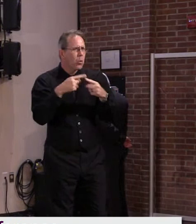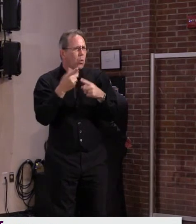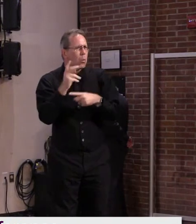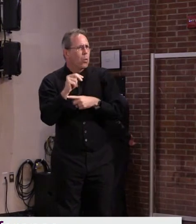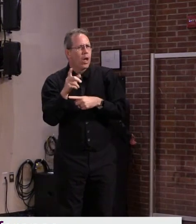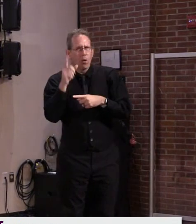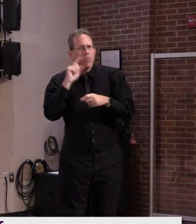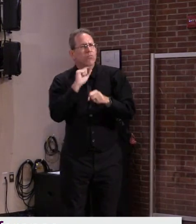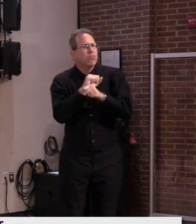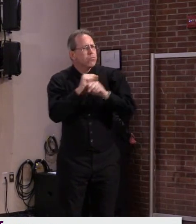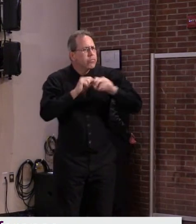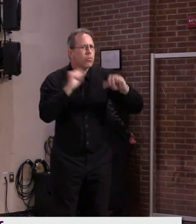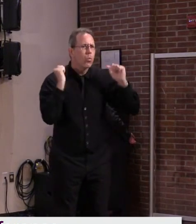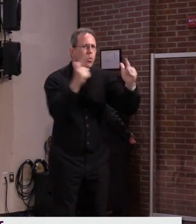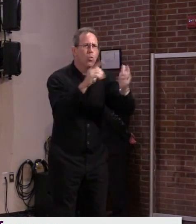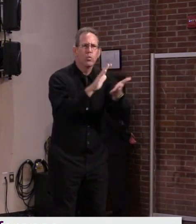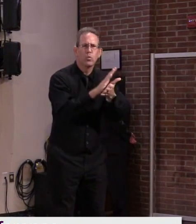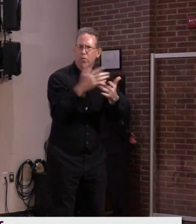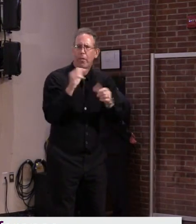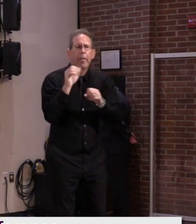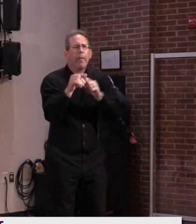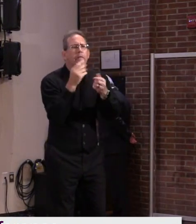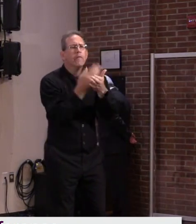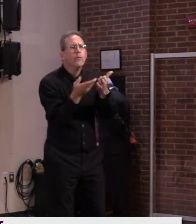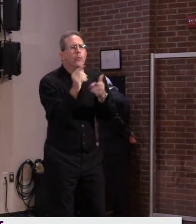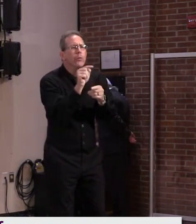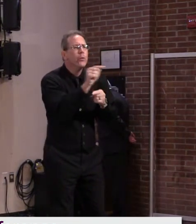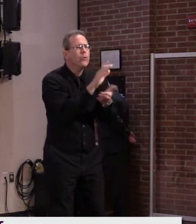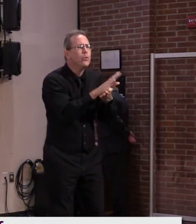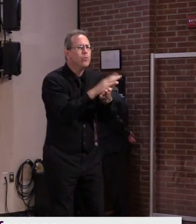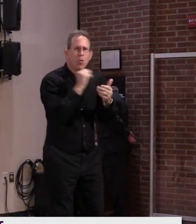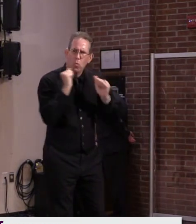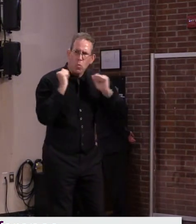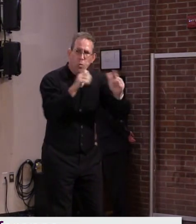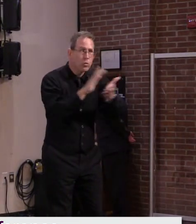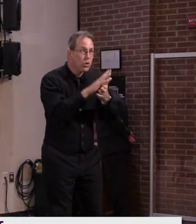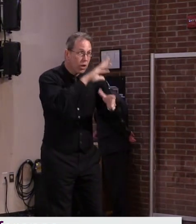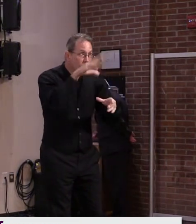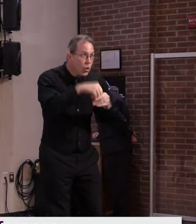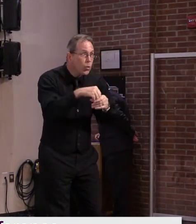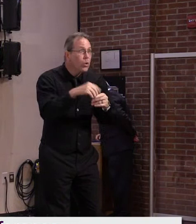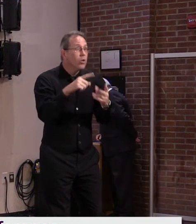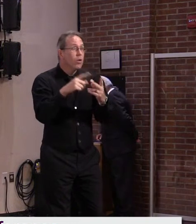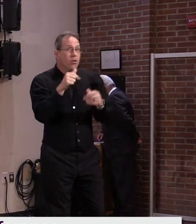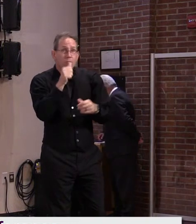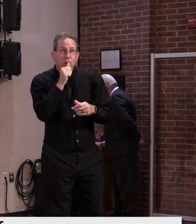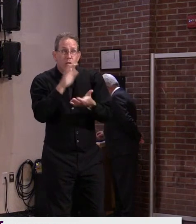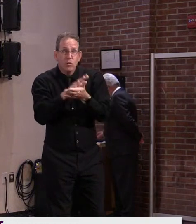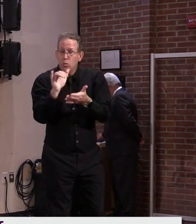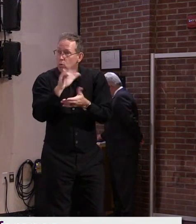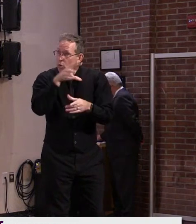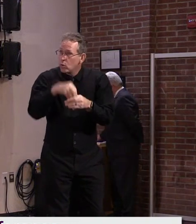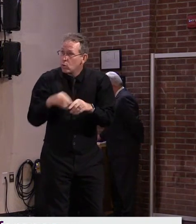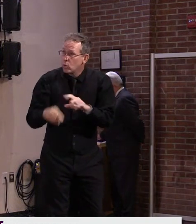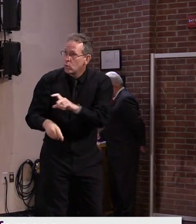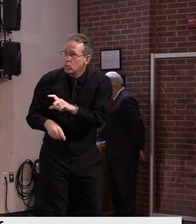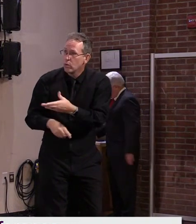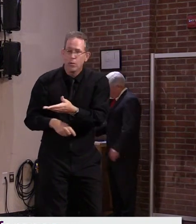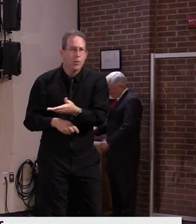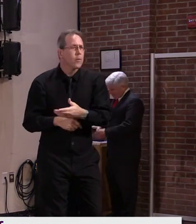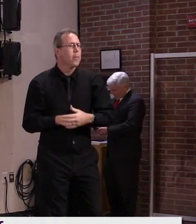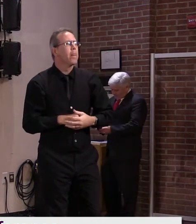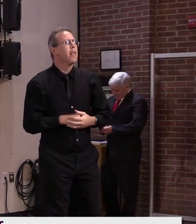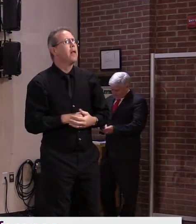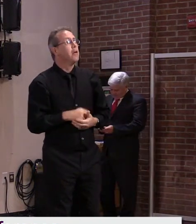Yeah, hi. All the testing programs are available to public and independent schools. The surveillance testing has been available since the beginning